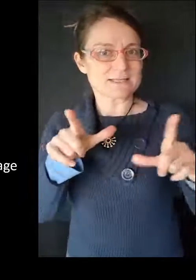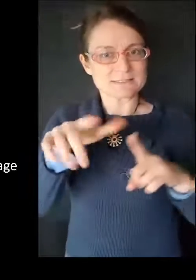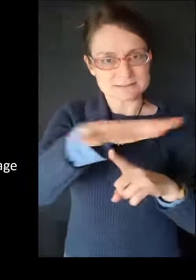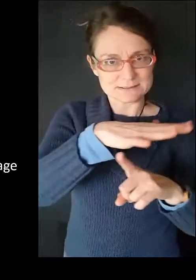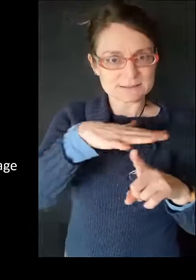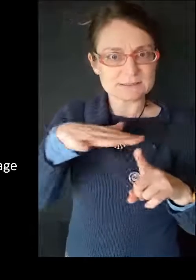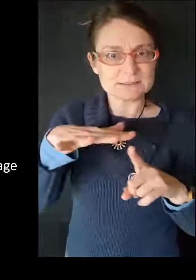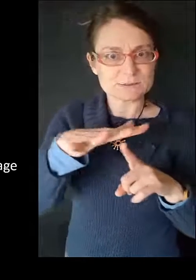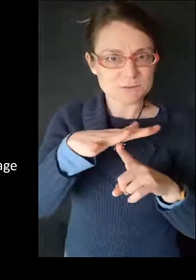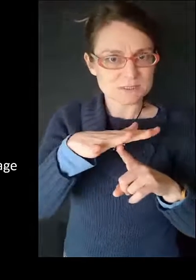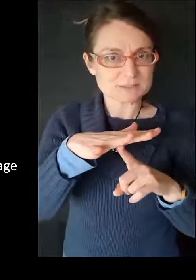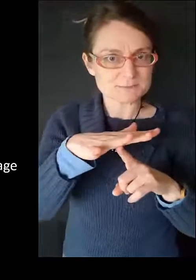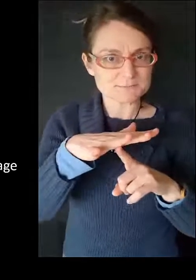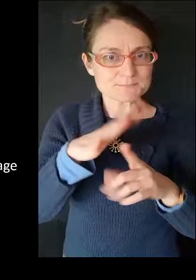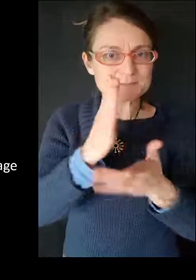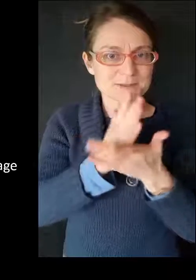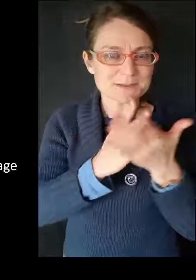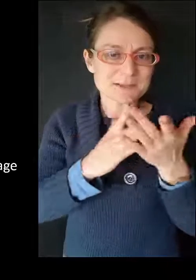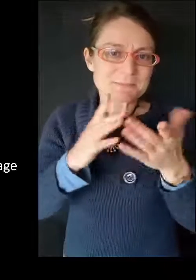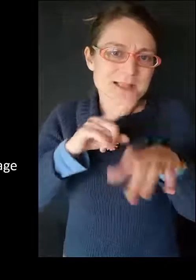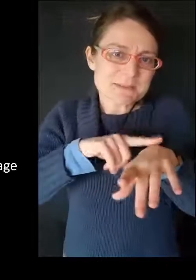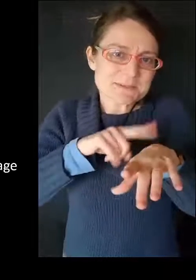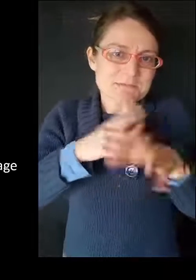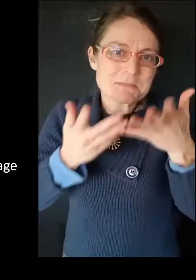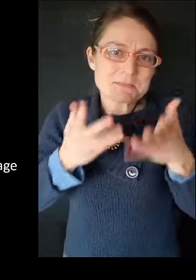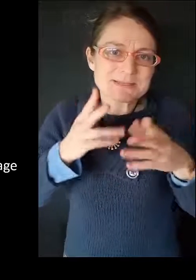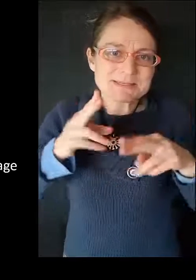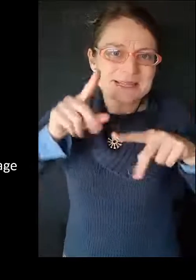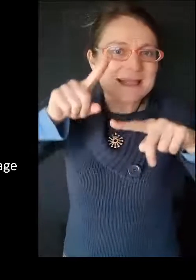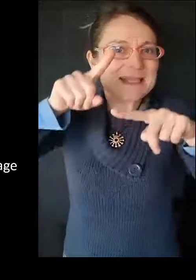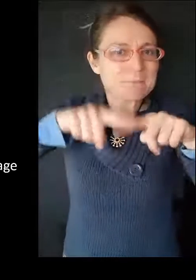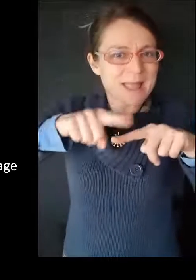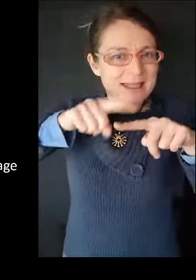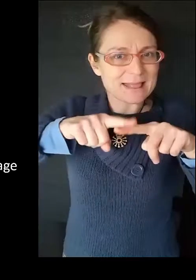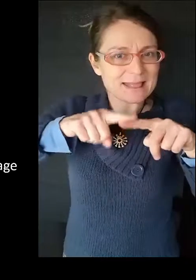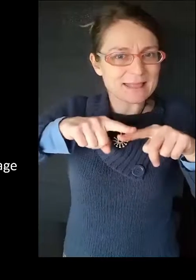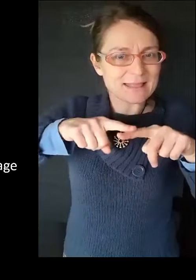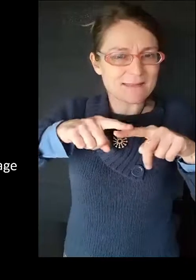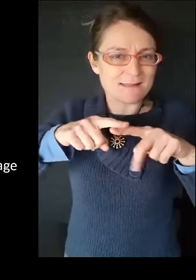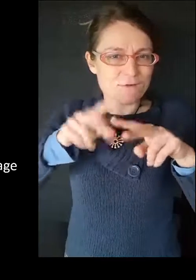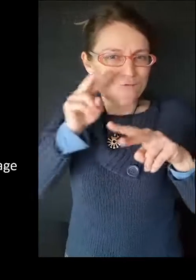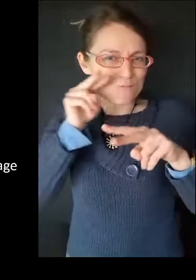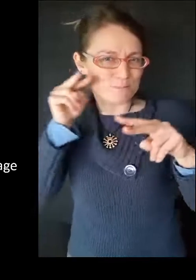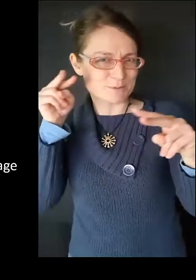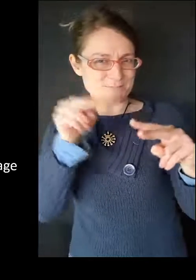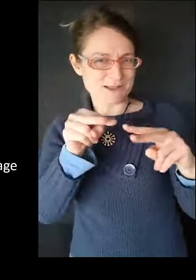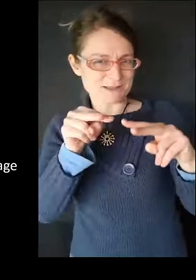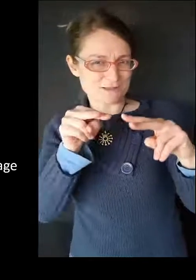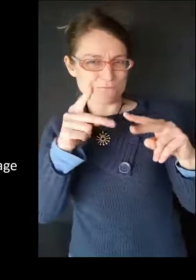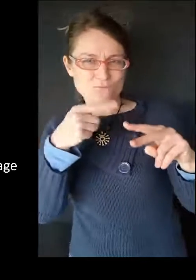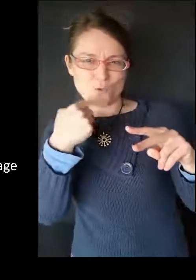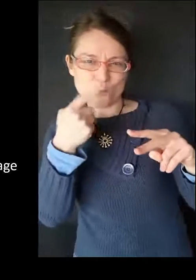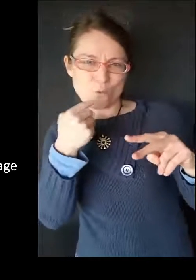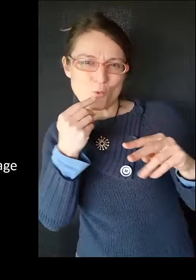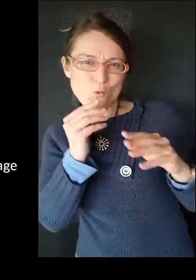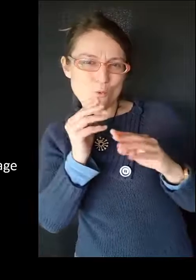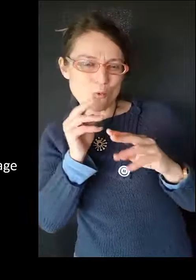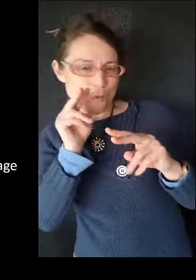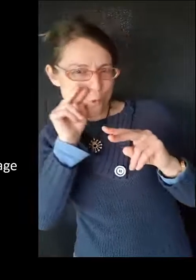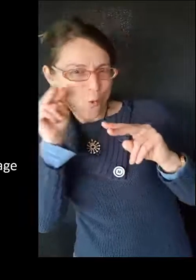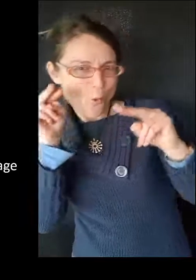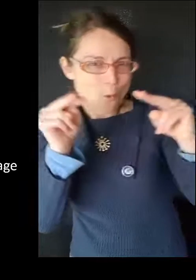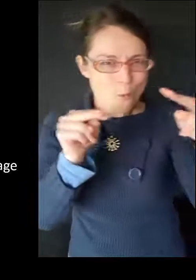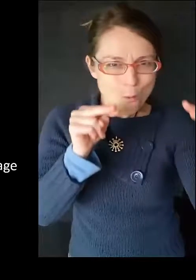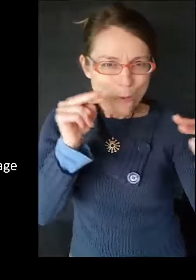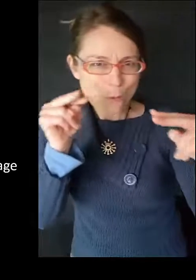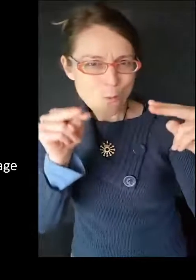vis-à-vis sign languages influence that set of challenges. And the way people see